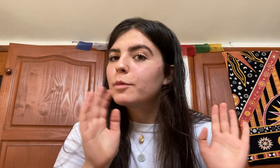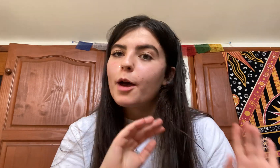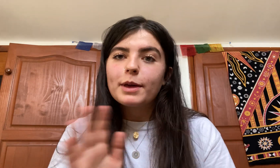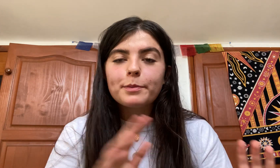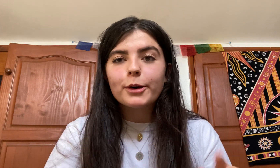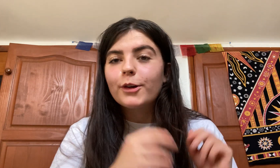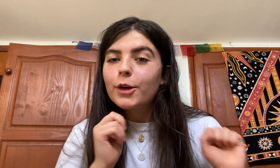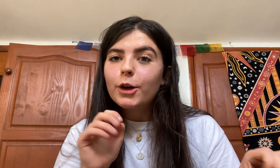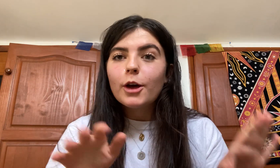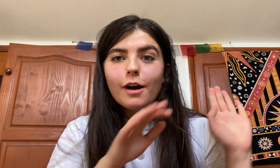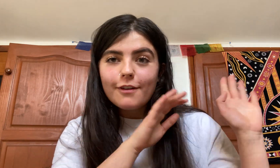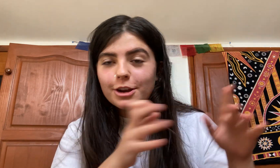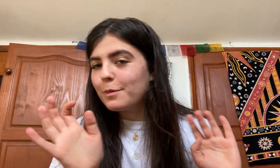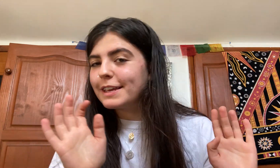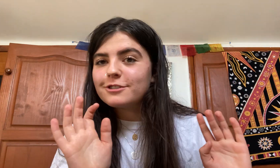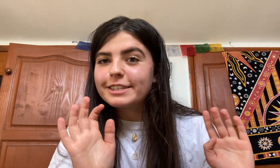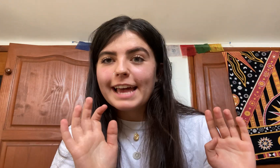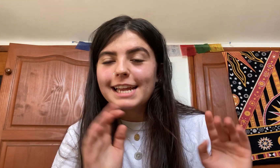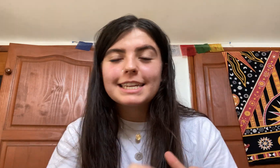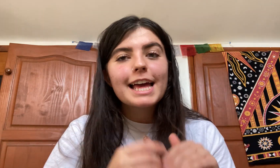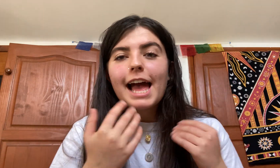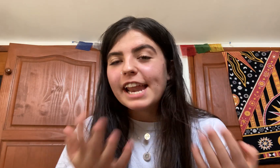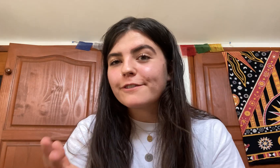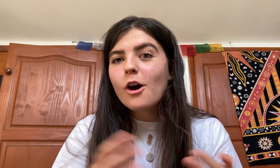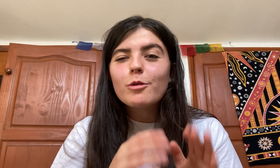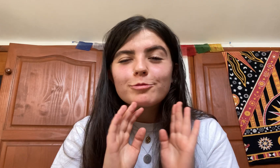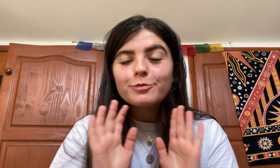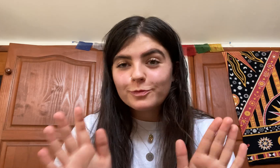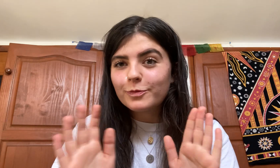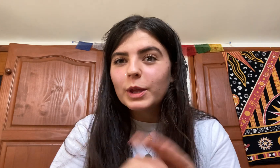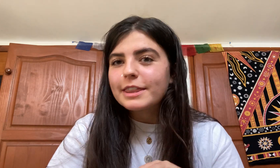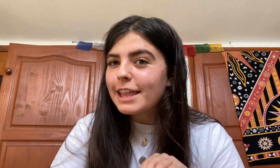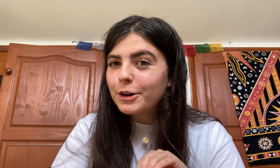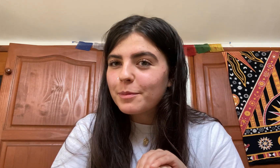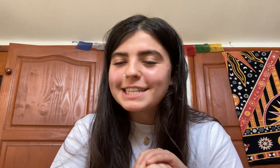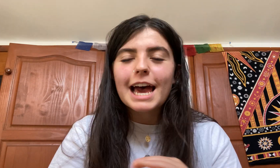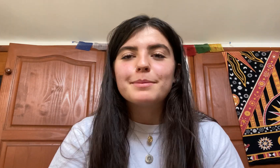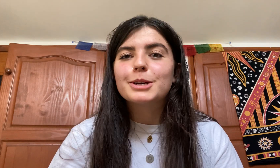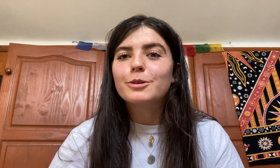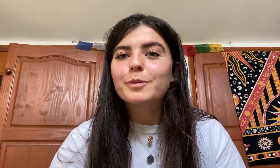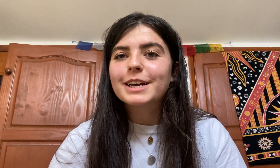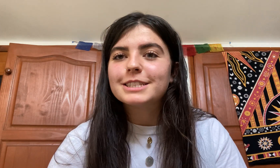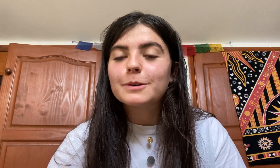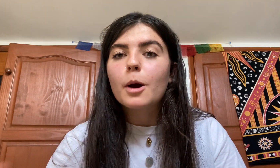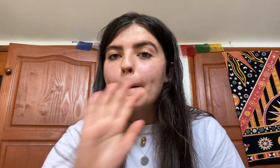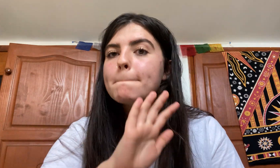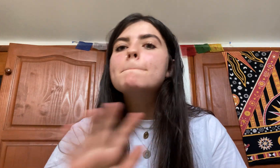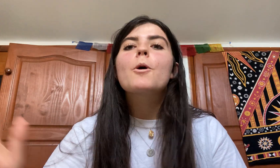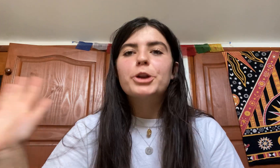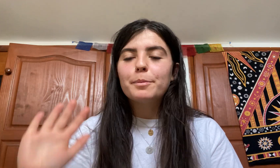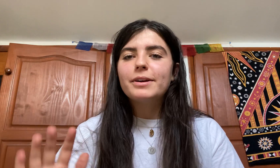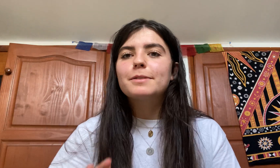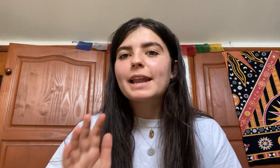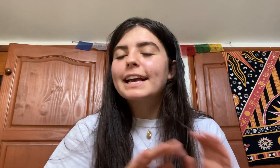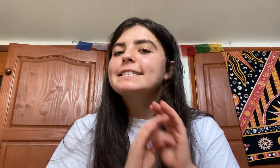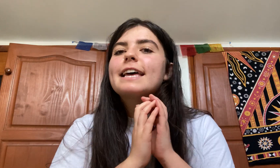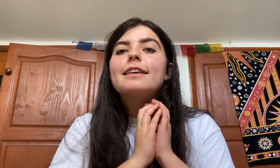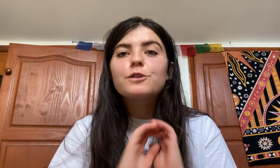at people at the numbers I've just said. And if not, they'll come in time, don't worry, we can do more numbers. But like I said, there's so